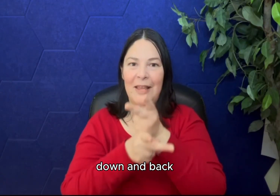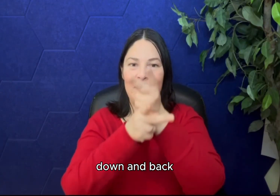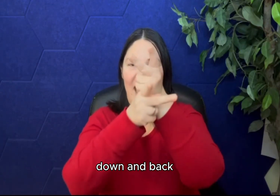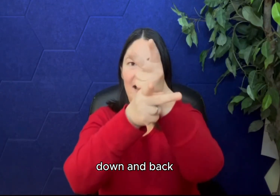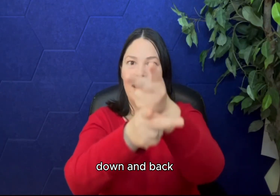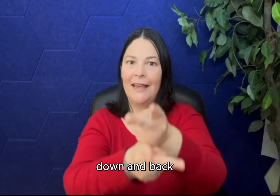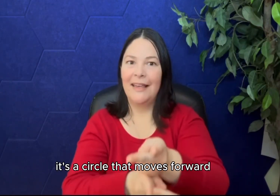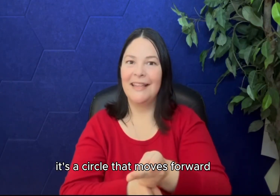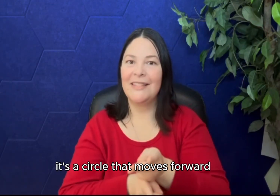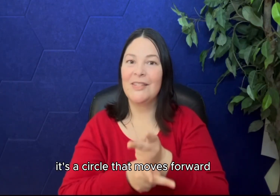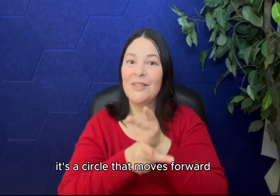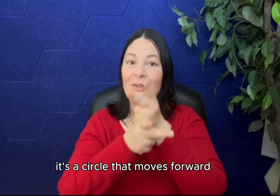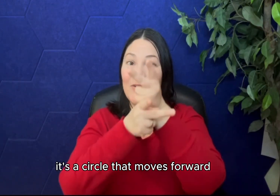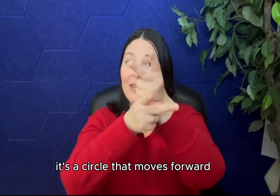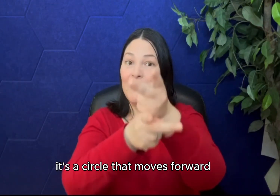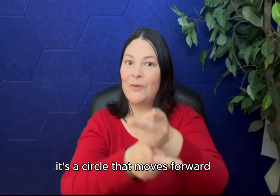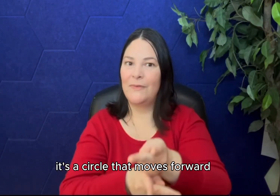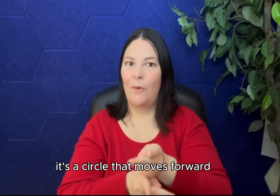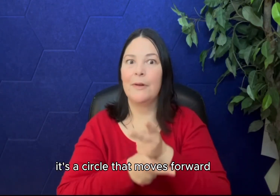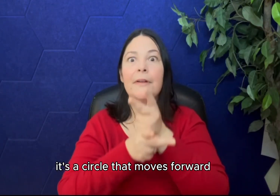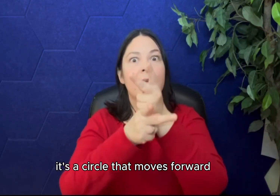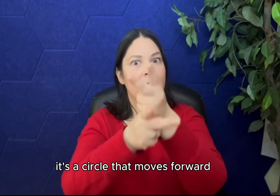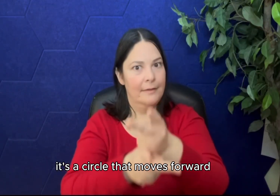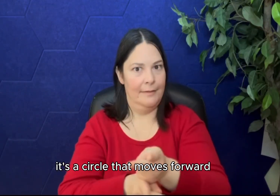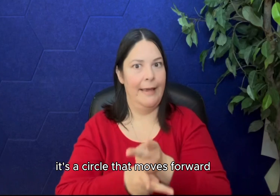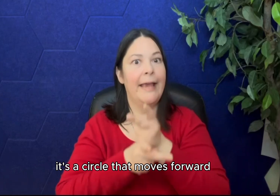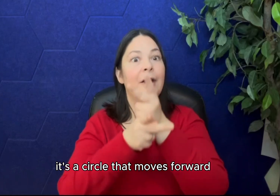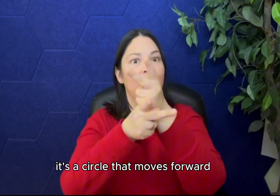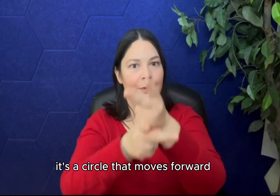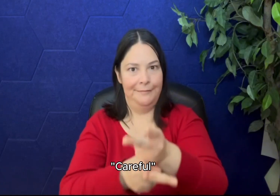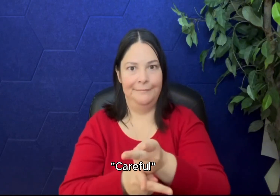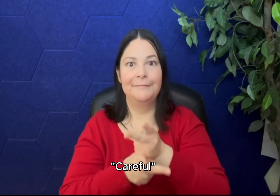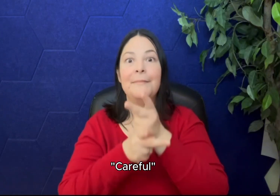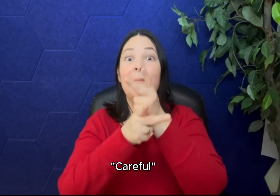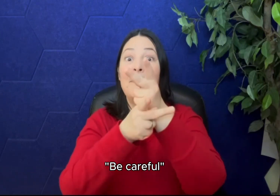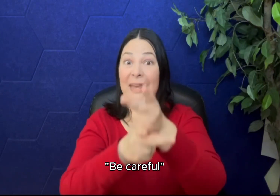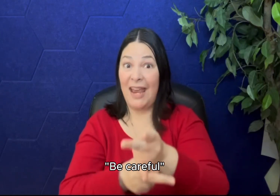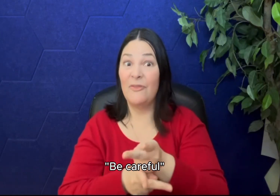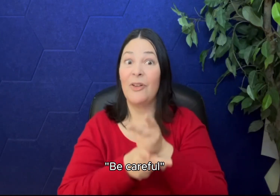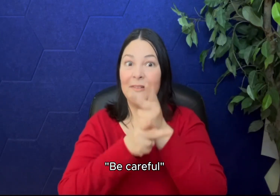back. It's a circle that moves forward. Careful. Be careful.